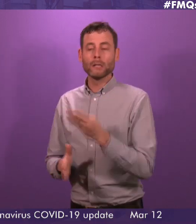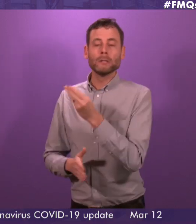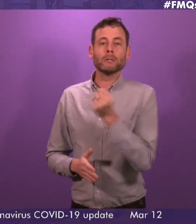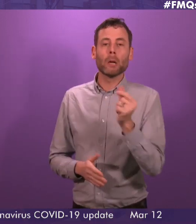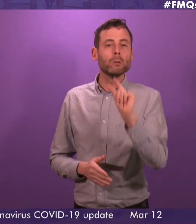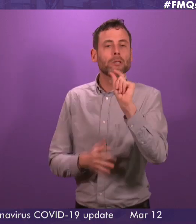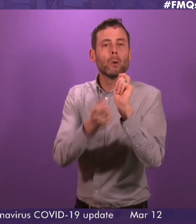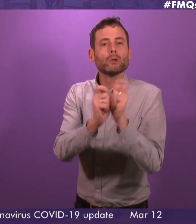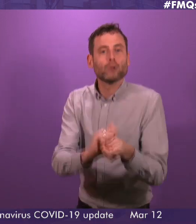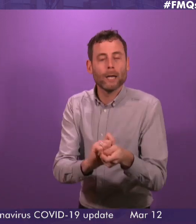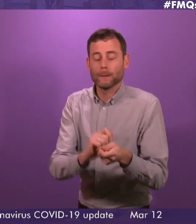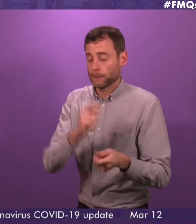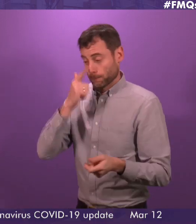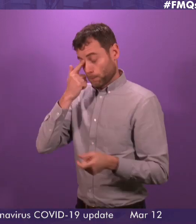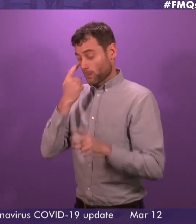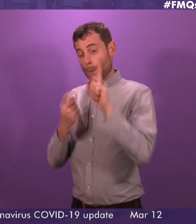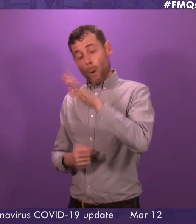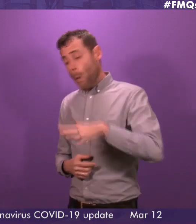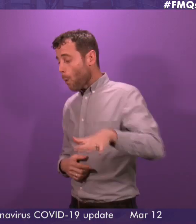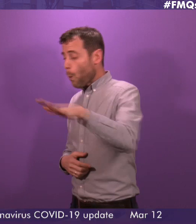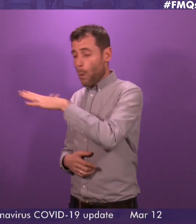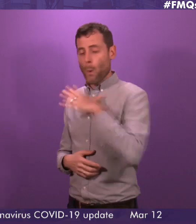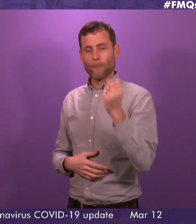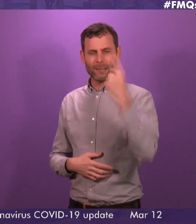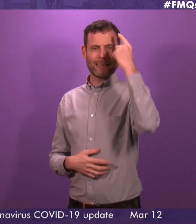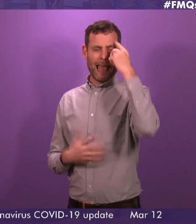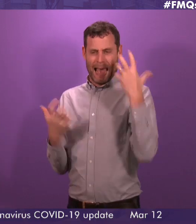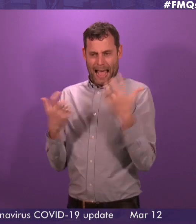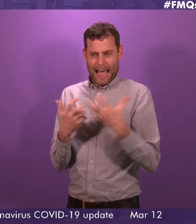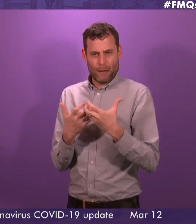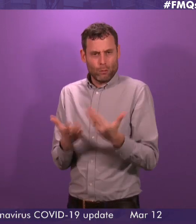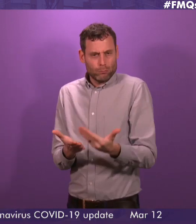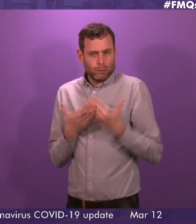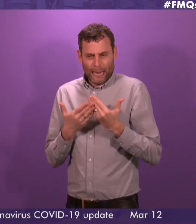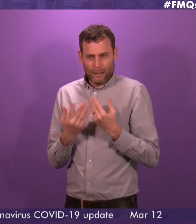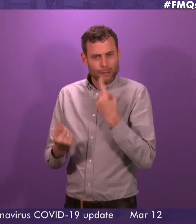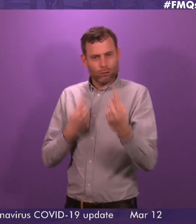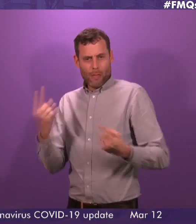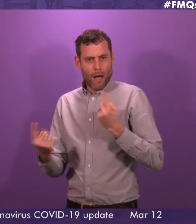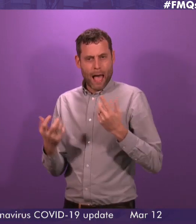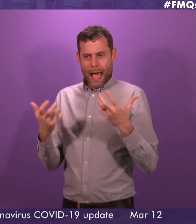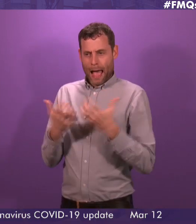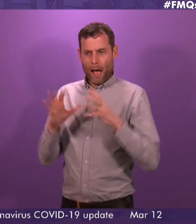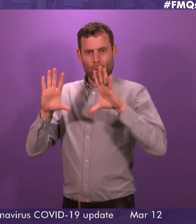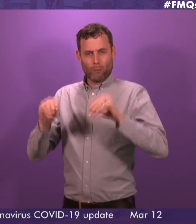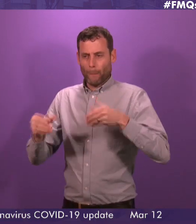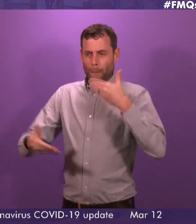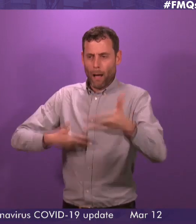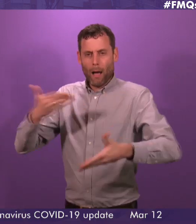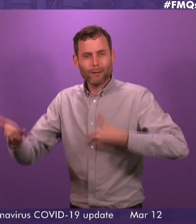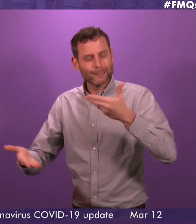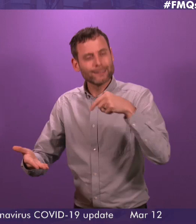and therefore for all of us, we have a responsibility to help each other to get through this particular